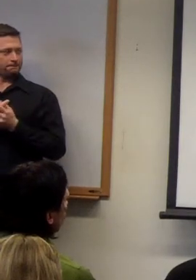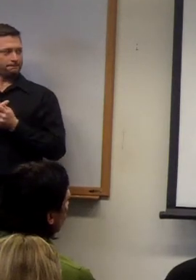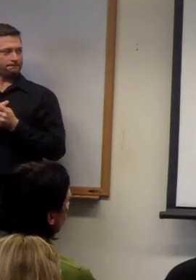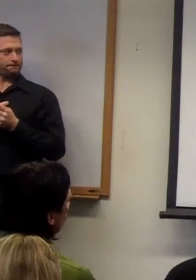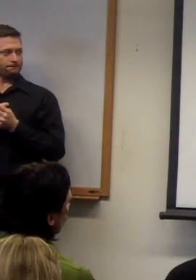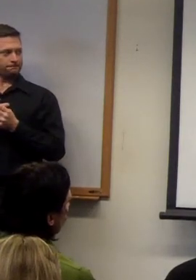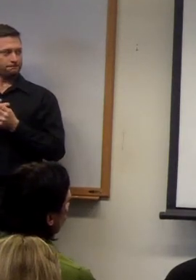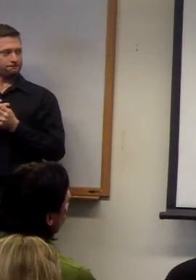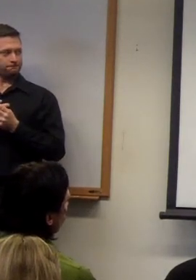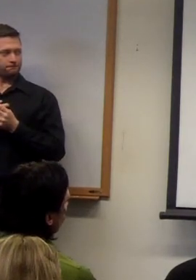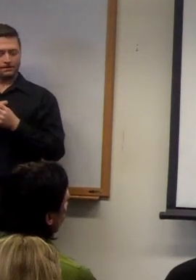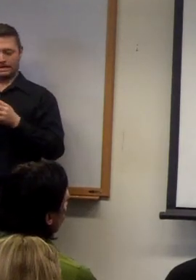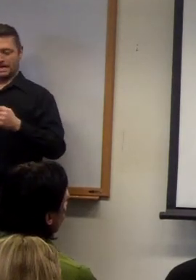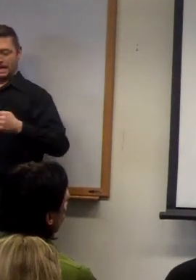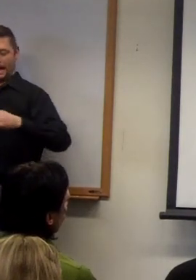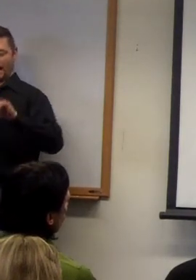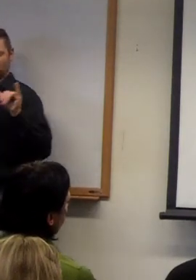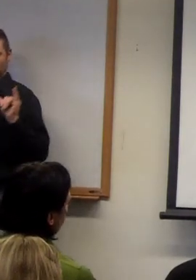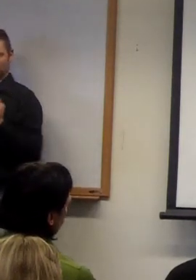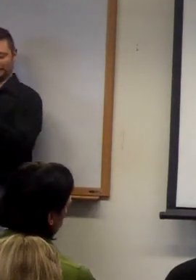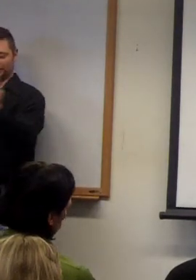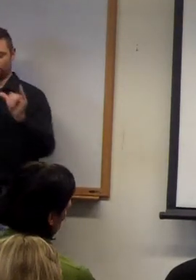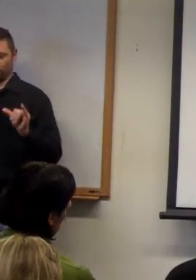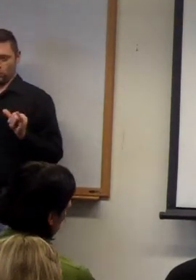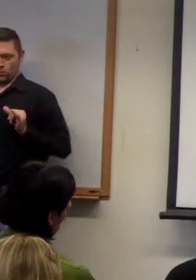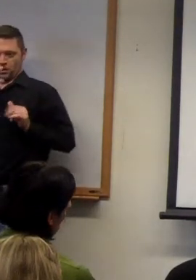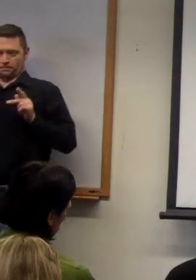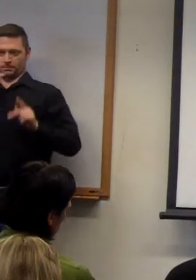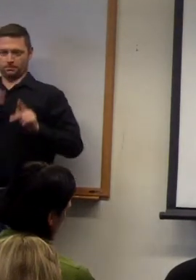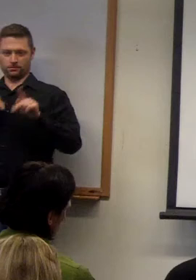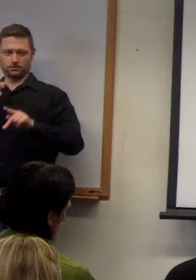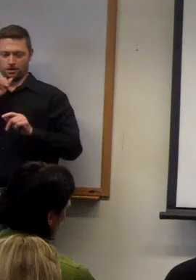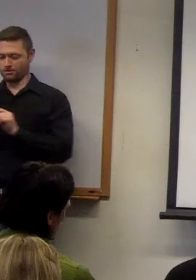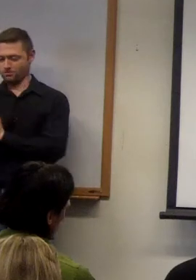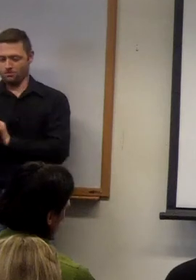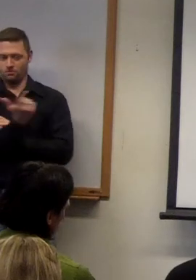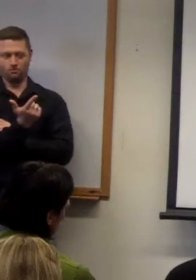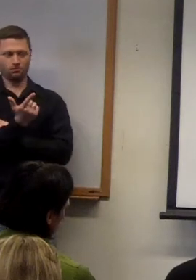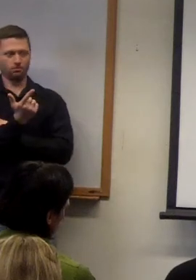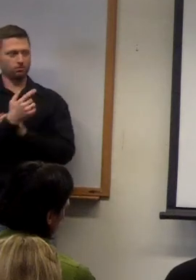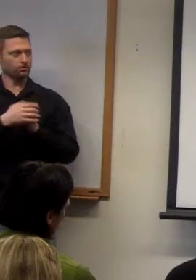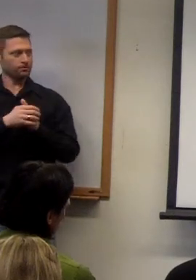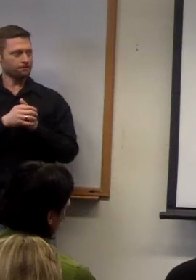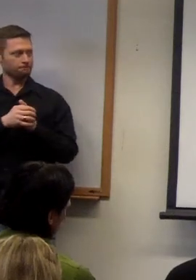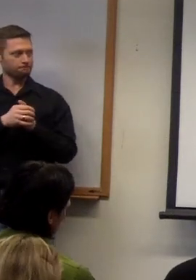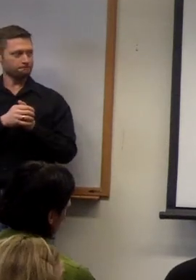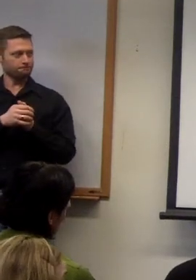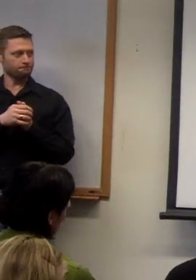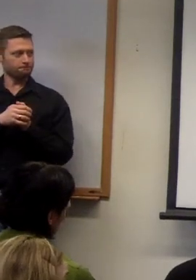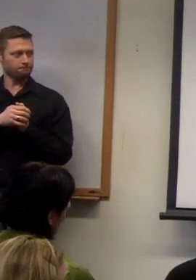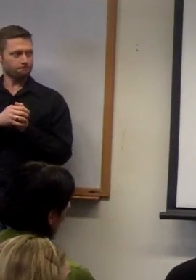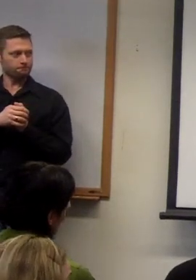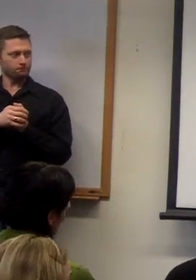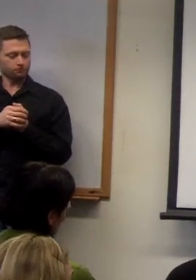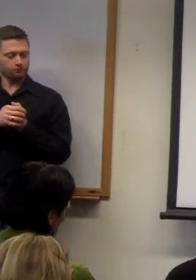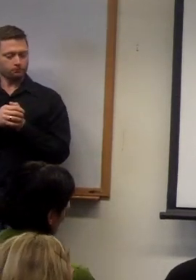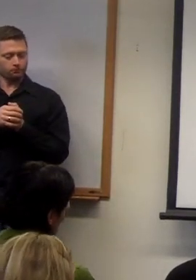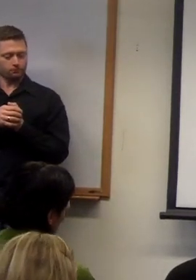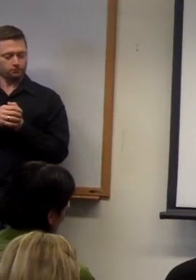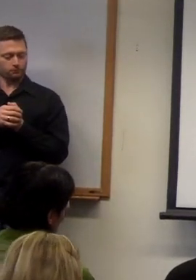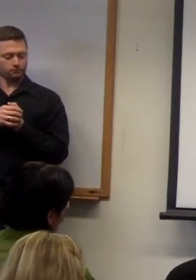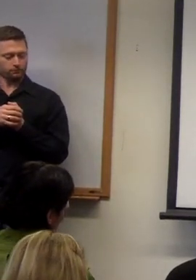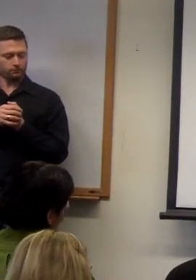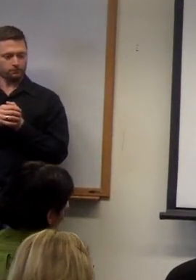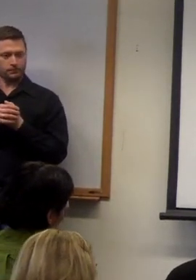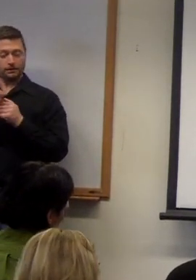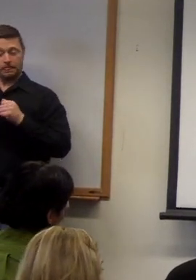you gotta bring a damn fine argument. And I don't think I have that argument, unfortunately. I want that. I want to be able to have that argument. But at the meantime, all I know is this